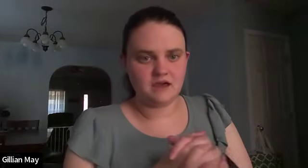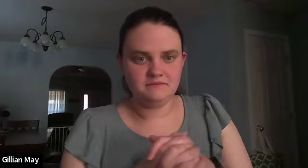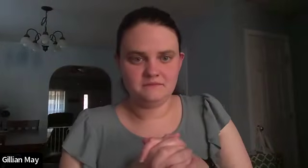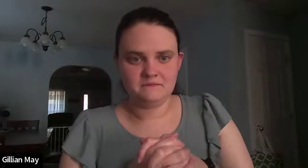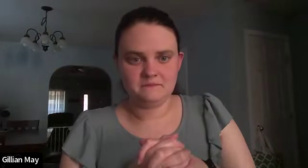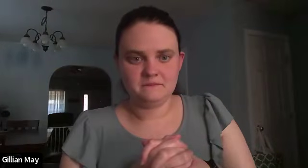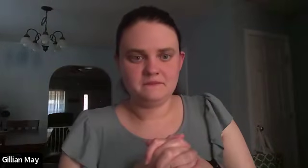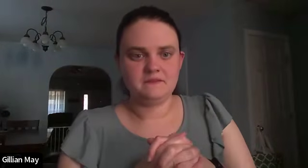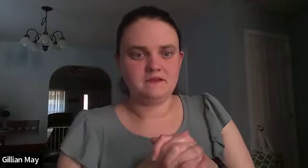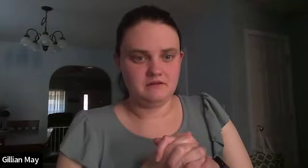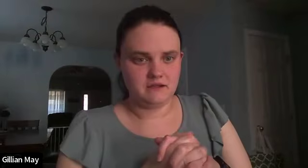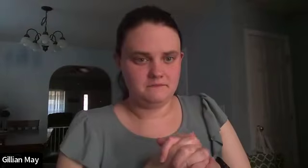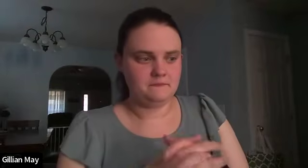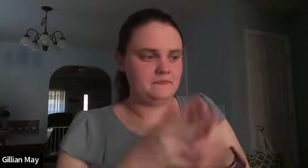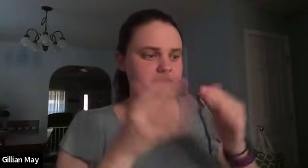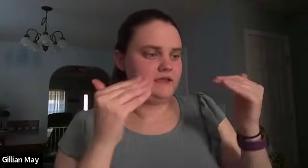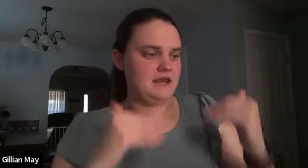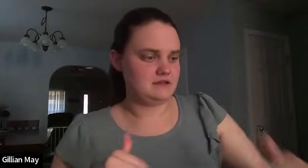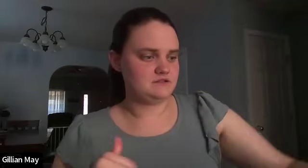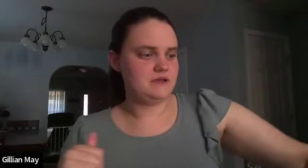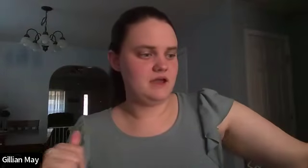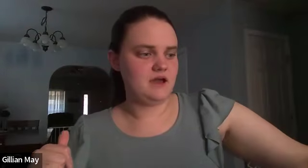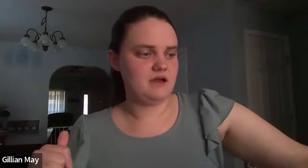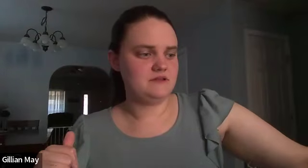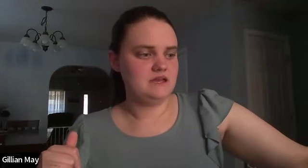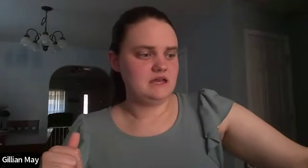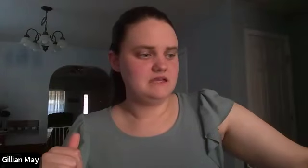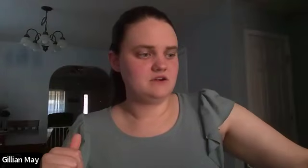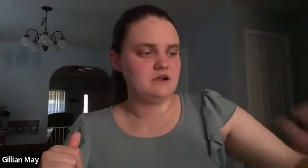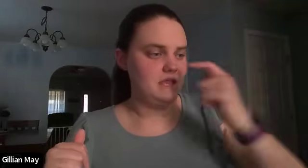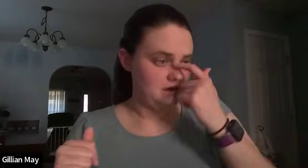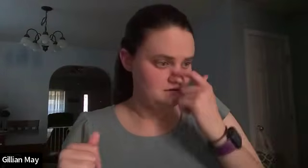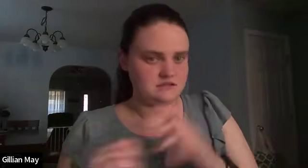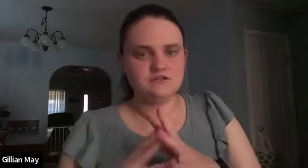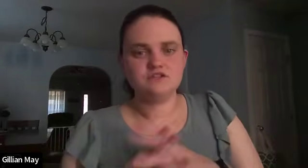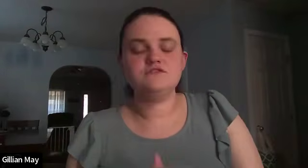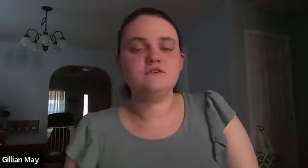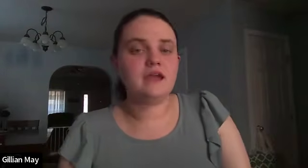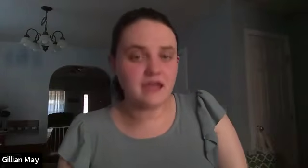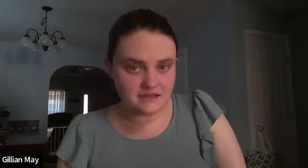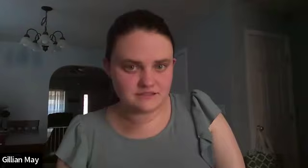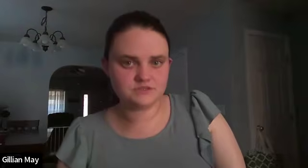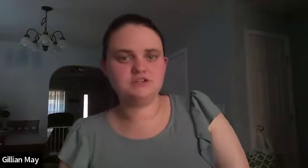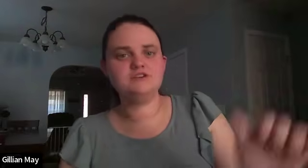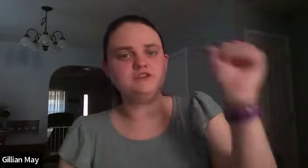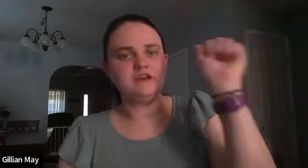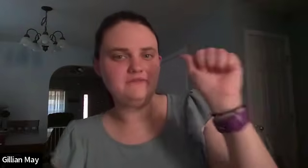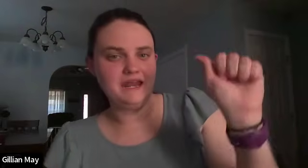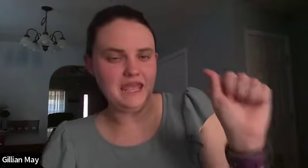Okay? All right. Next one we have is our aunt. So for aunt, what you're going to do is you're going to have that